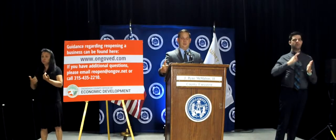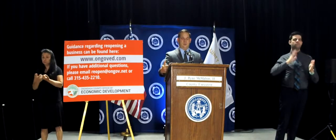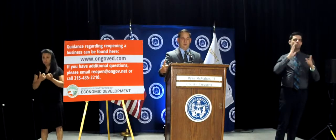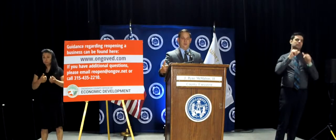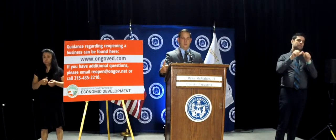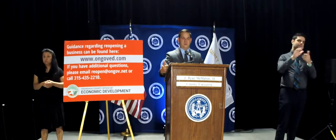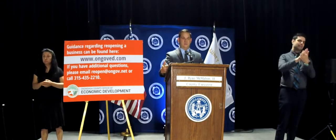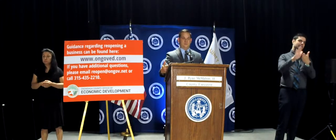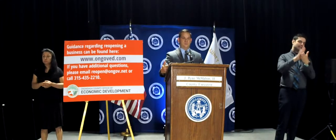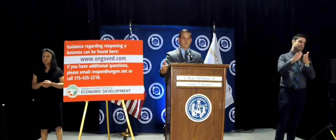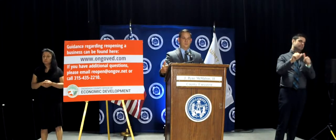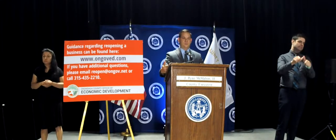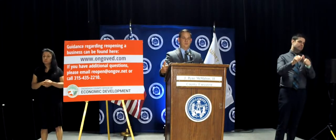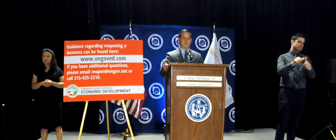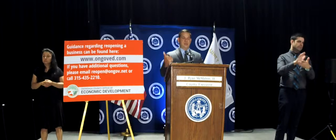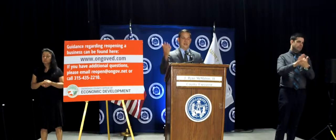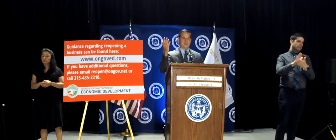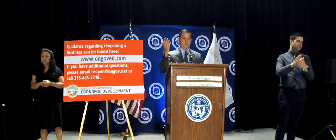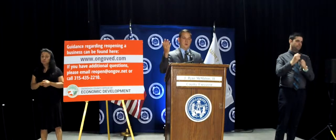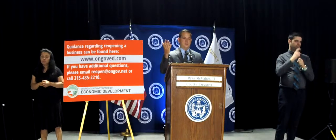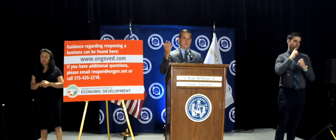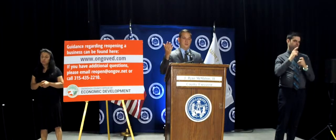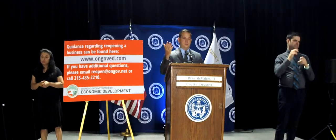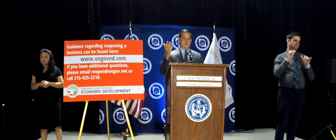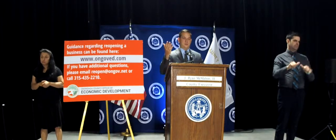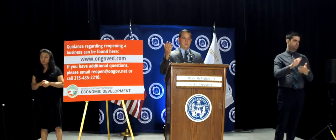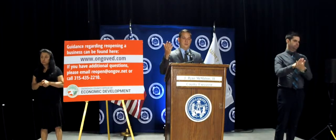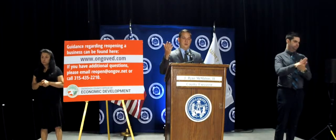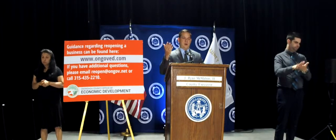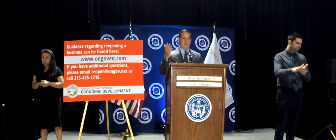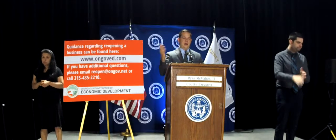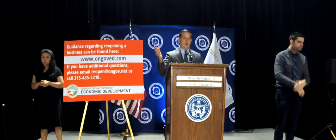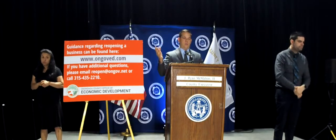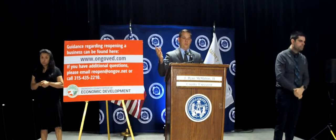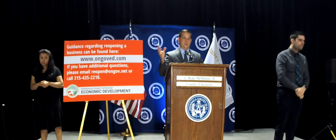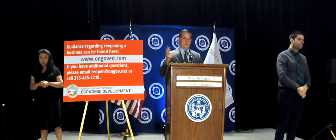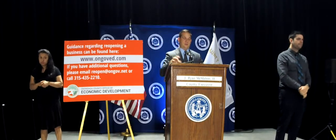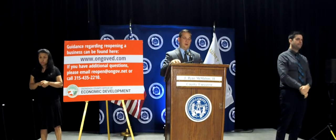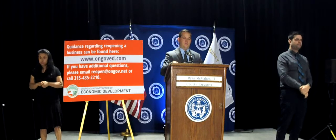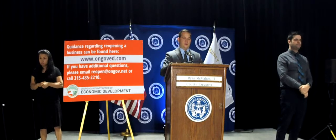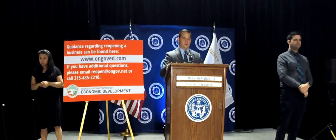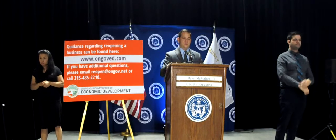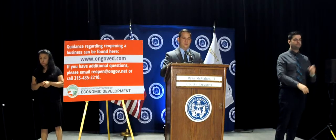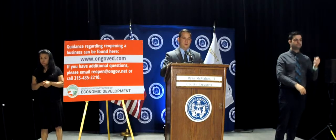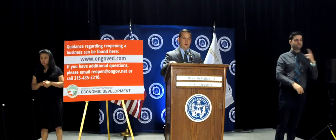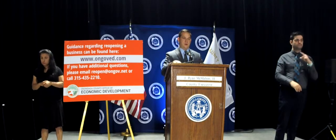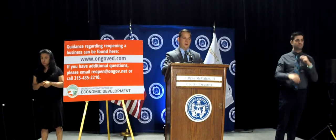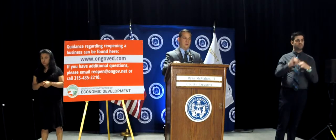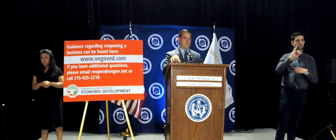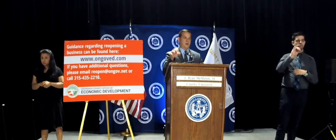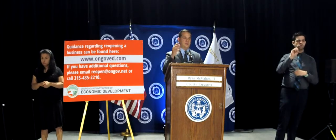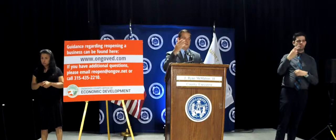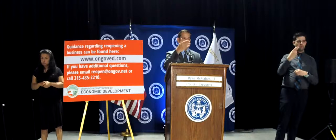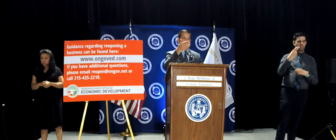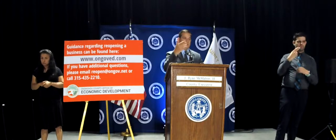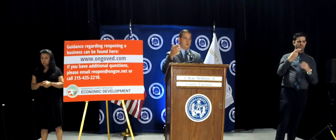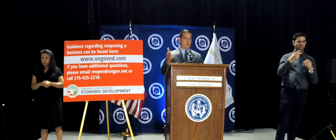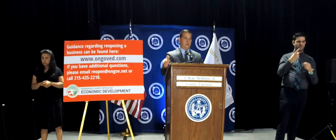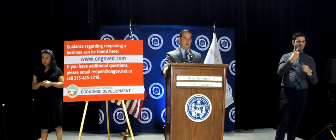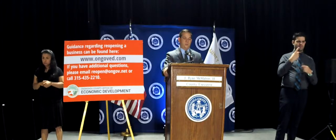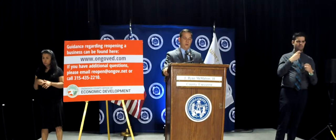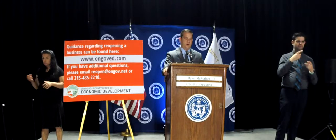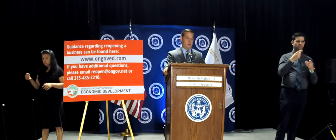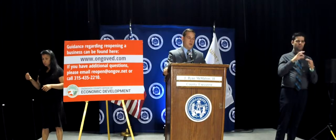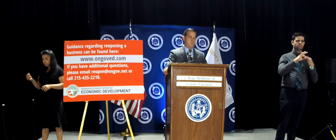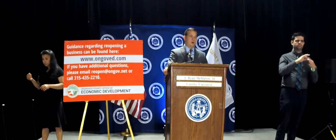unfortunately, to Josh's questions about help in our federal our funding situation that you